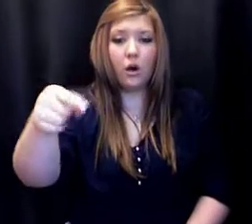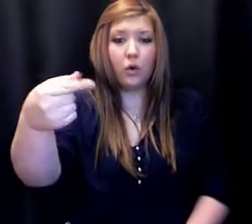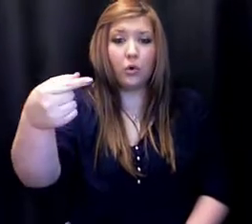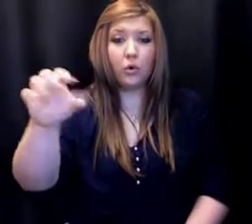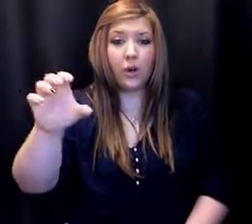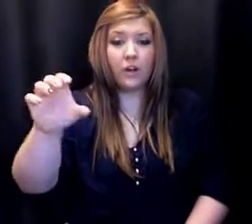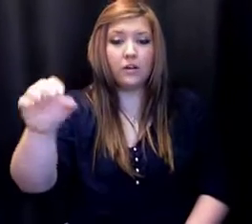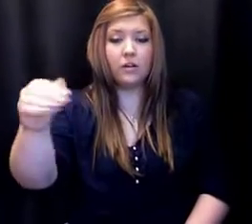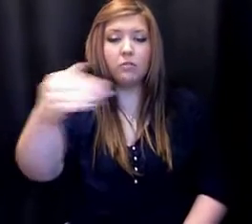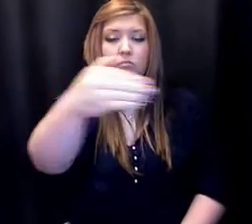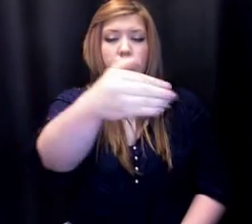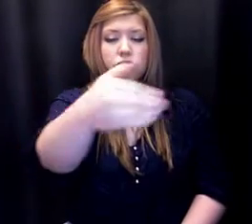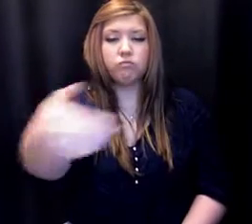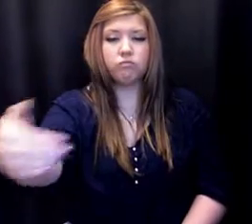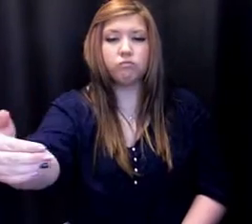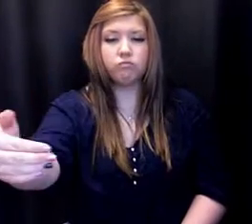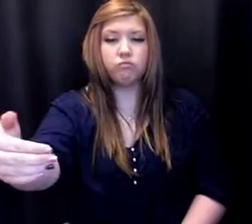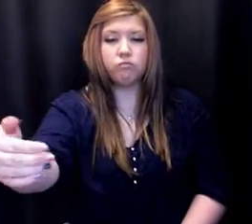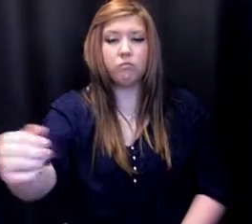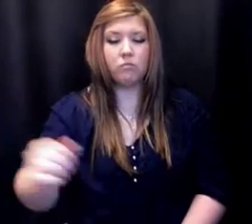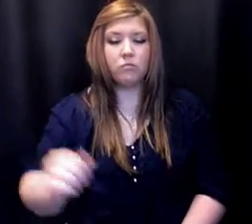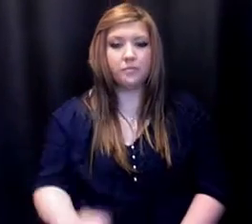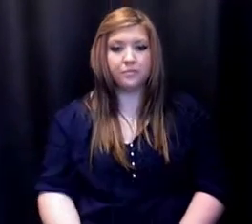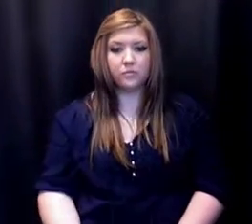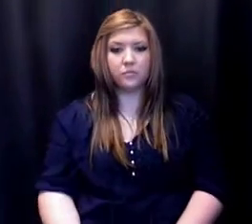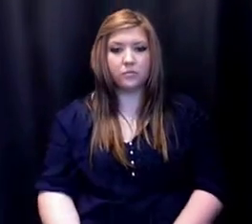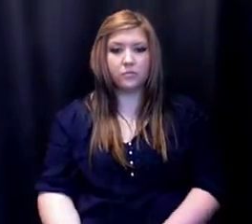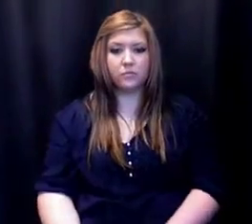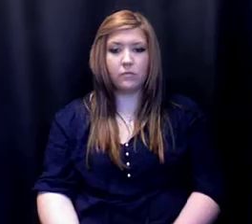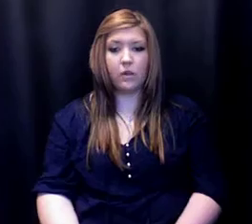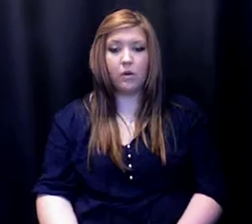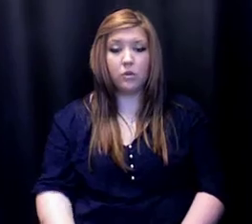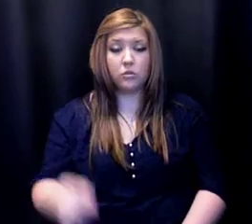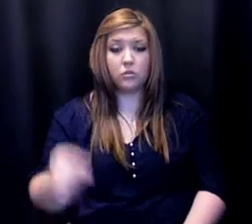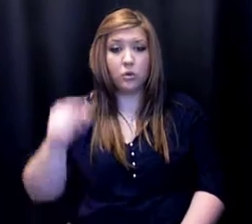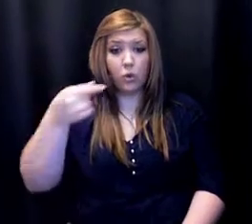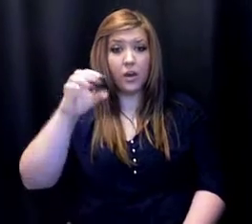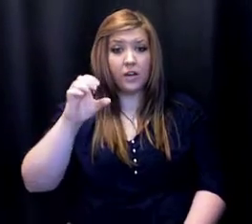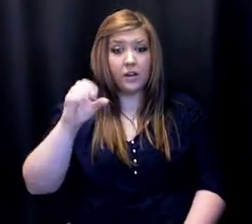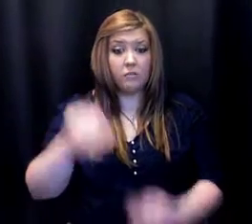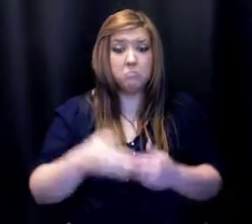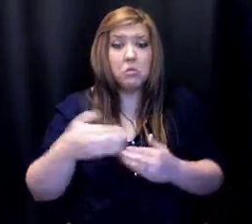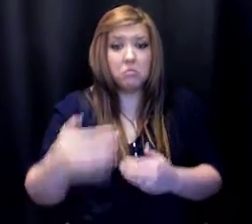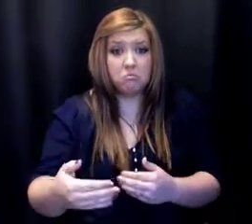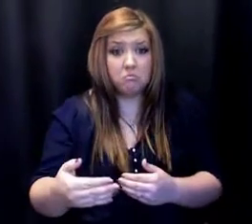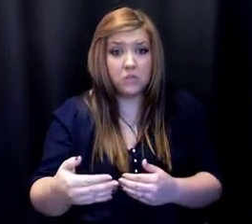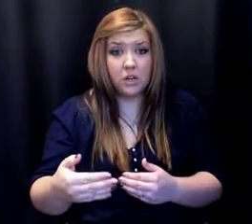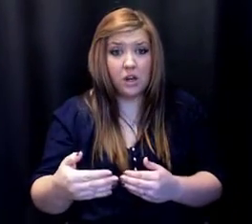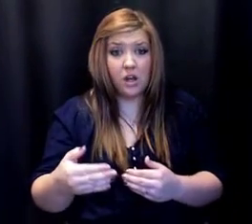destination. So we headed down to Arizona and went to the Grand